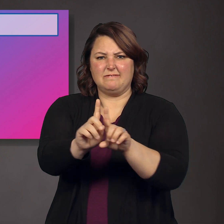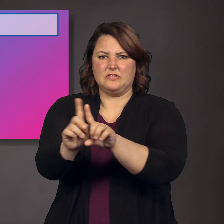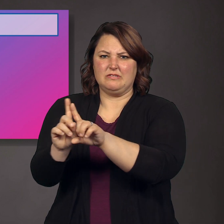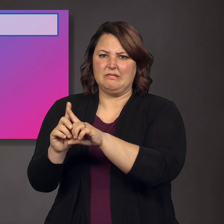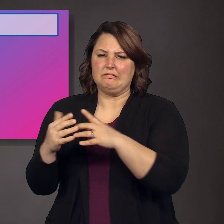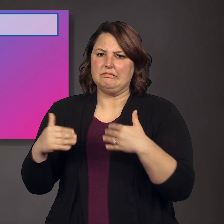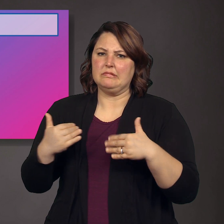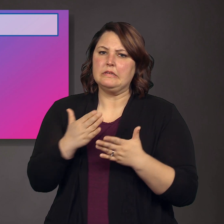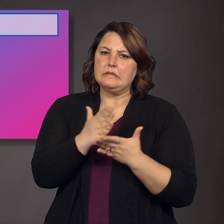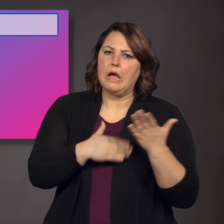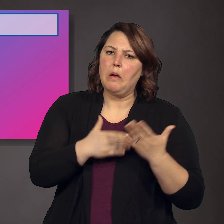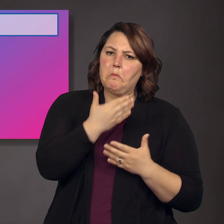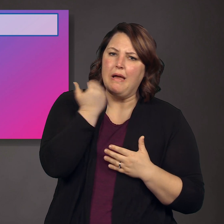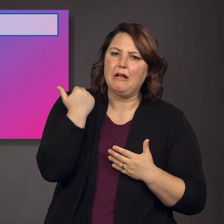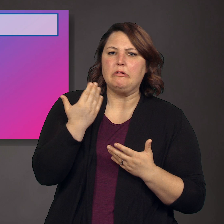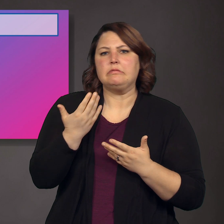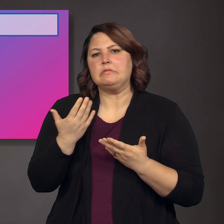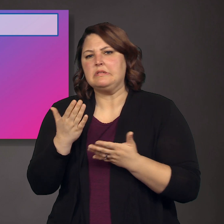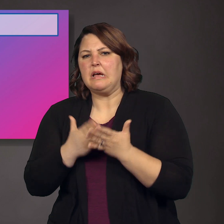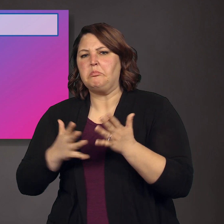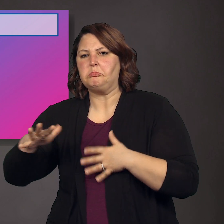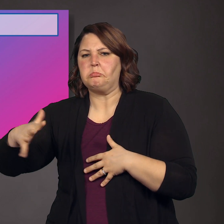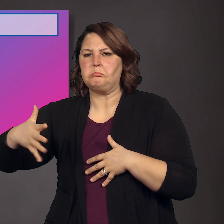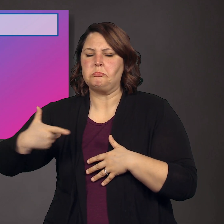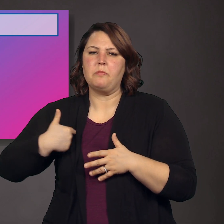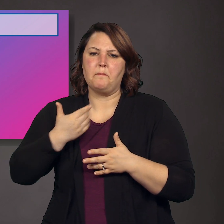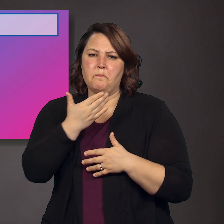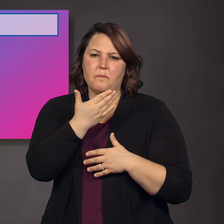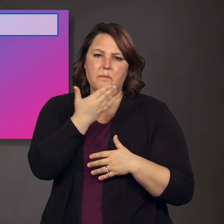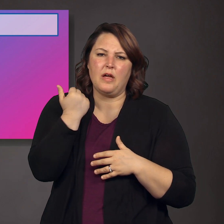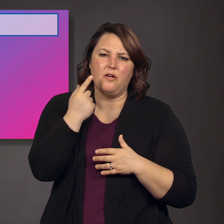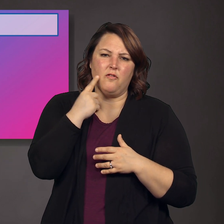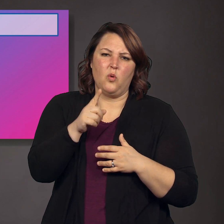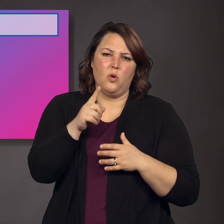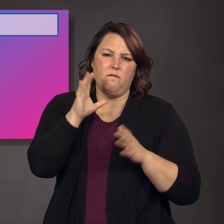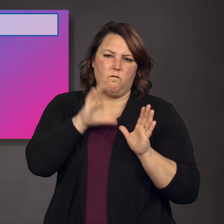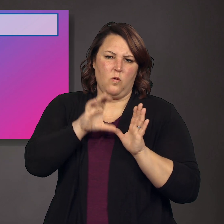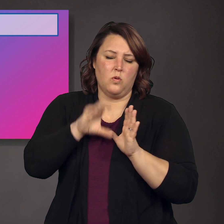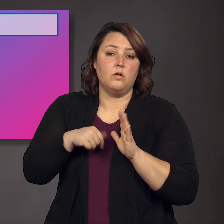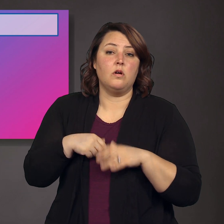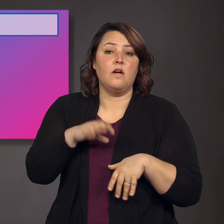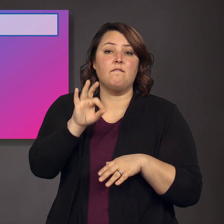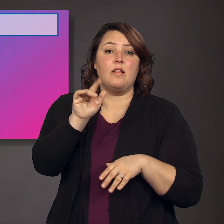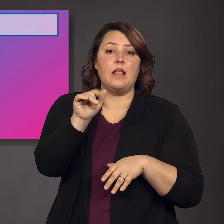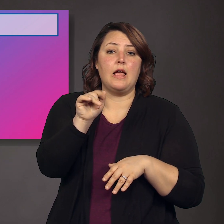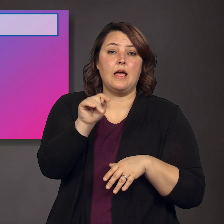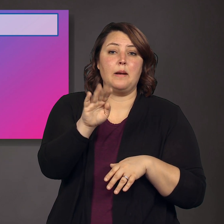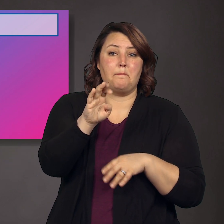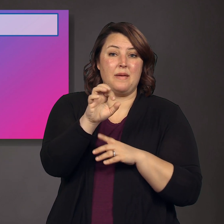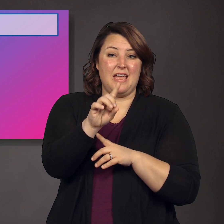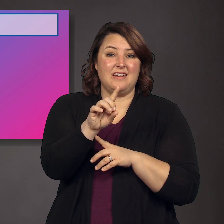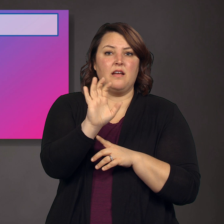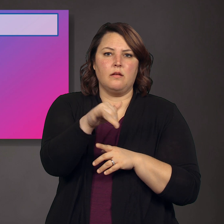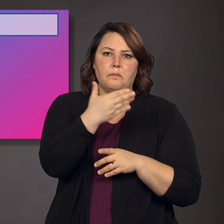use with scanning photos. Flatbed scanners are probably the best.